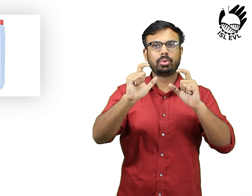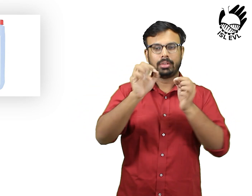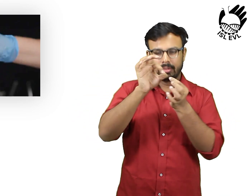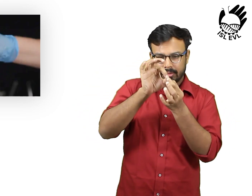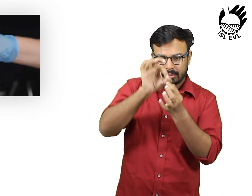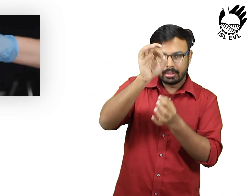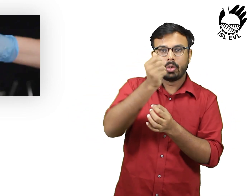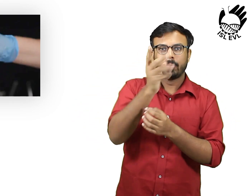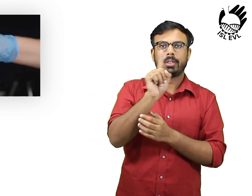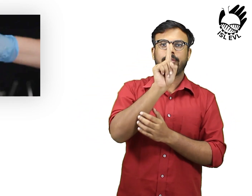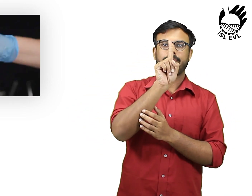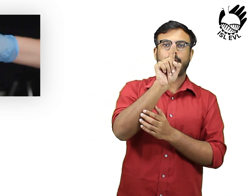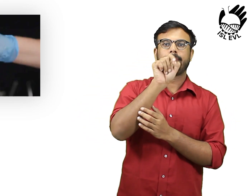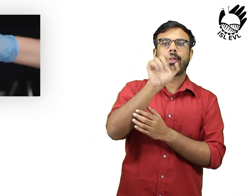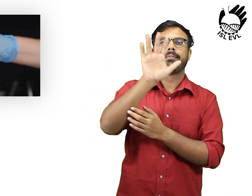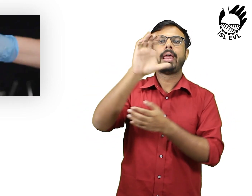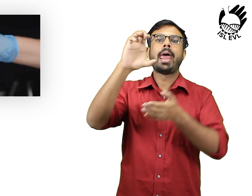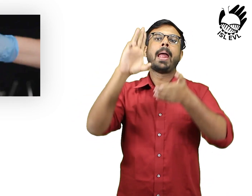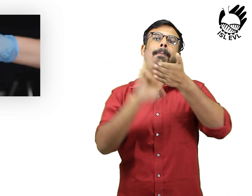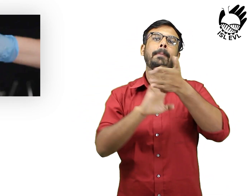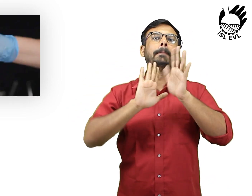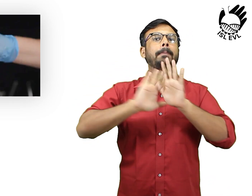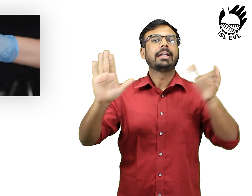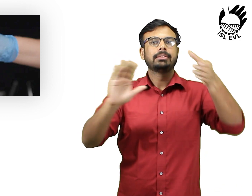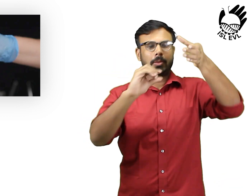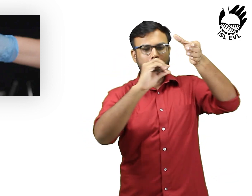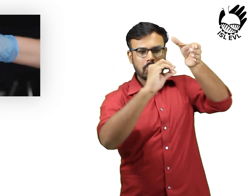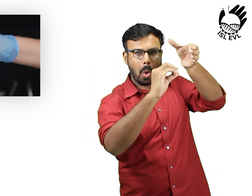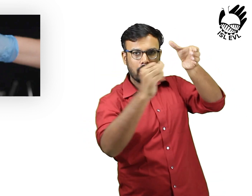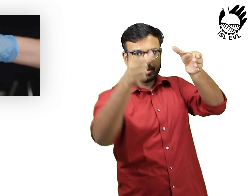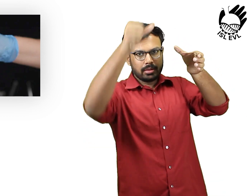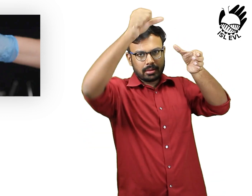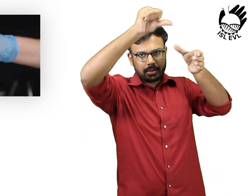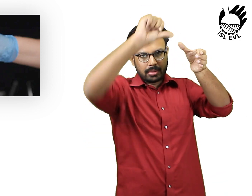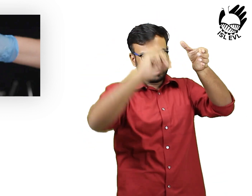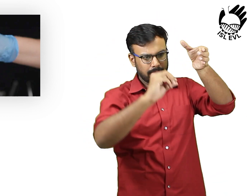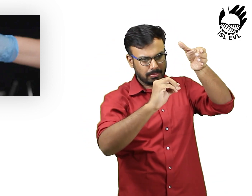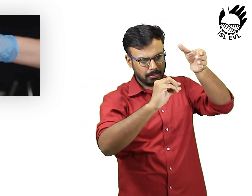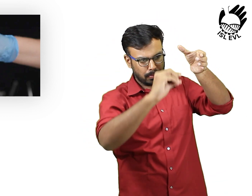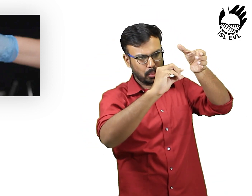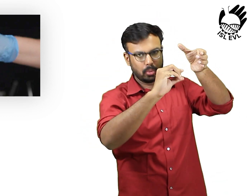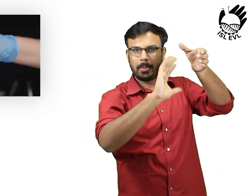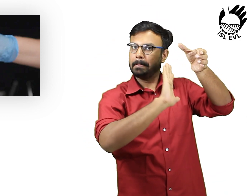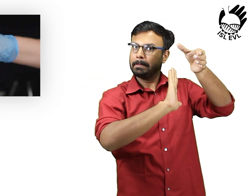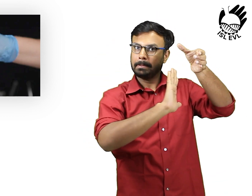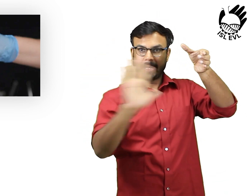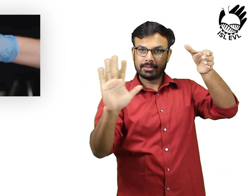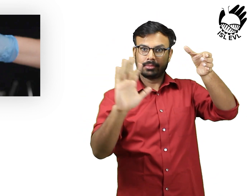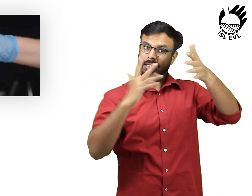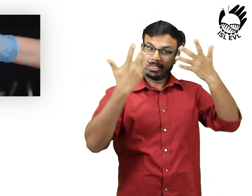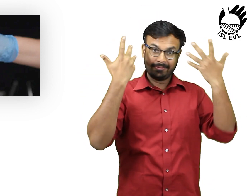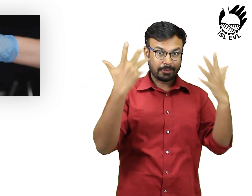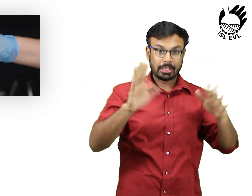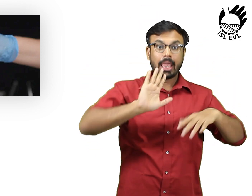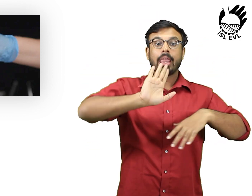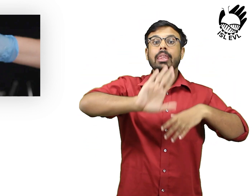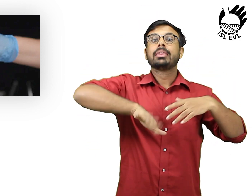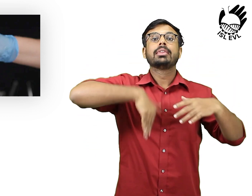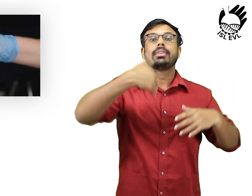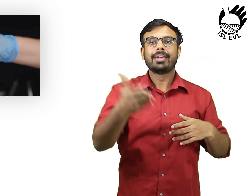Carefully add distilled water to the beaker at a depth of 1.5 cm, the same height as